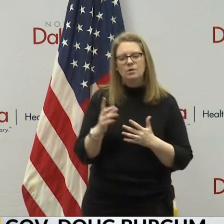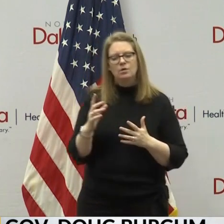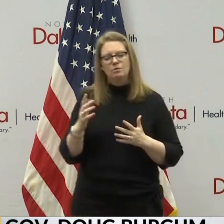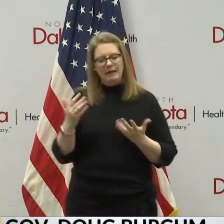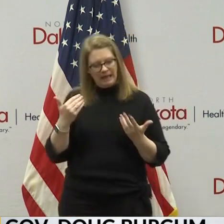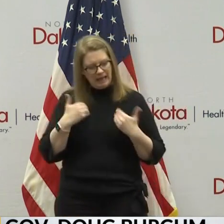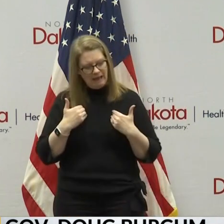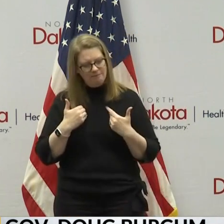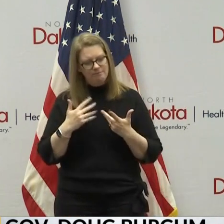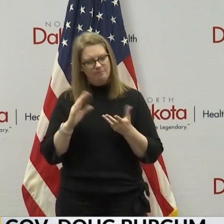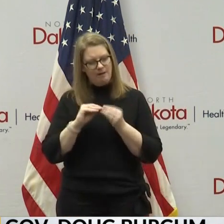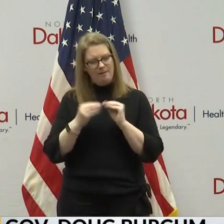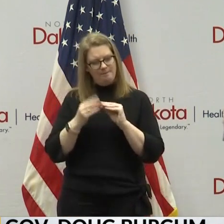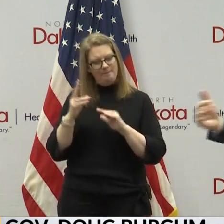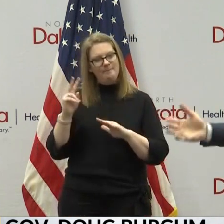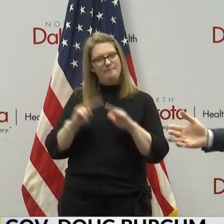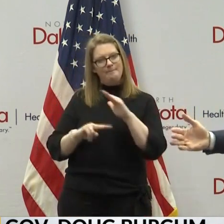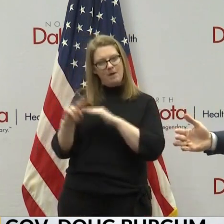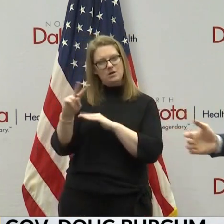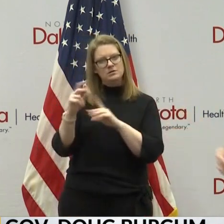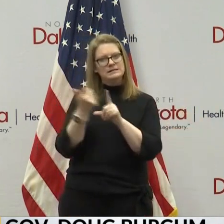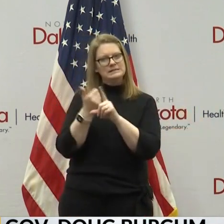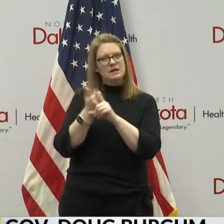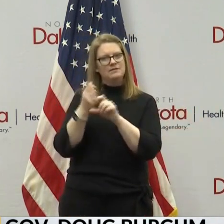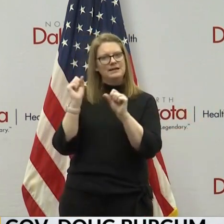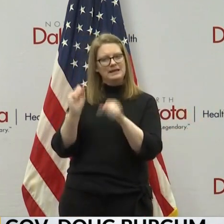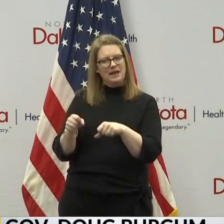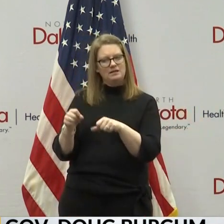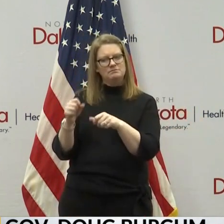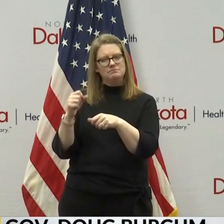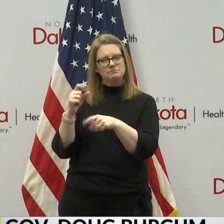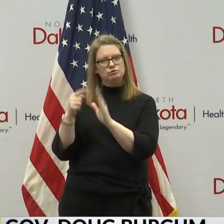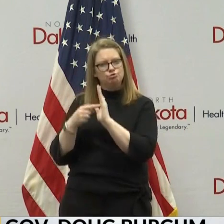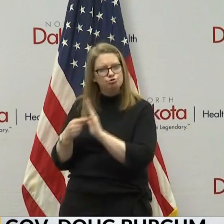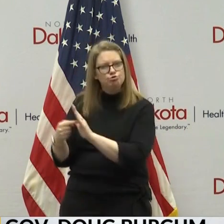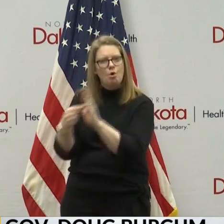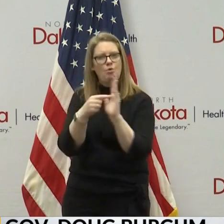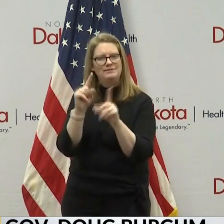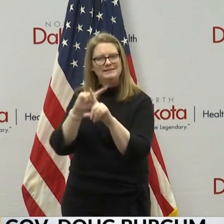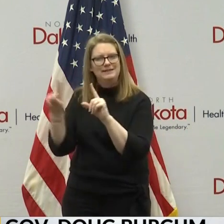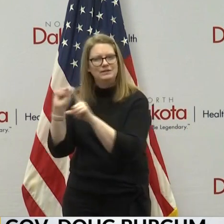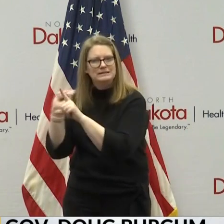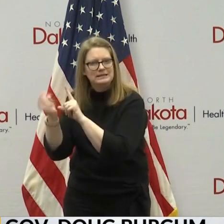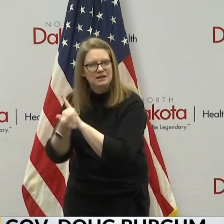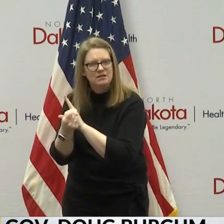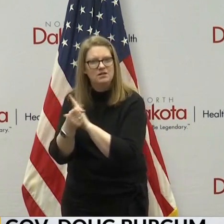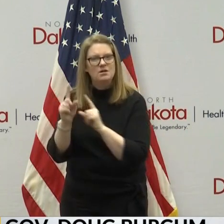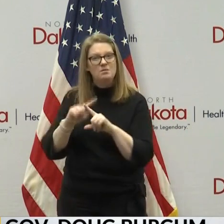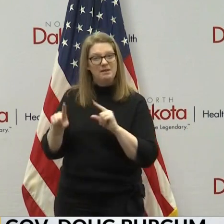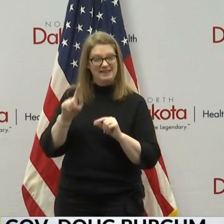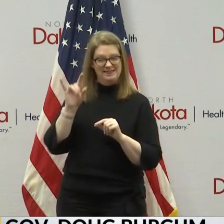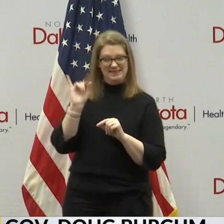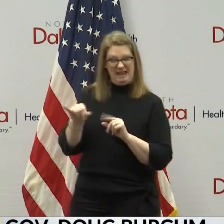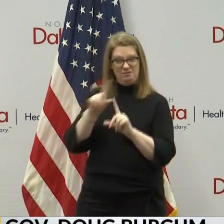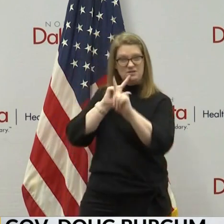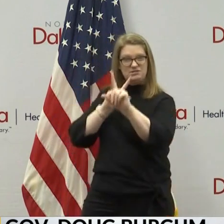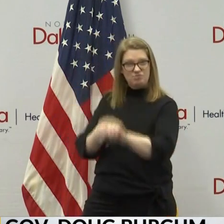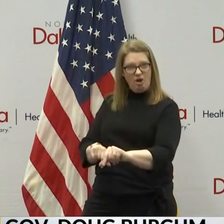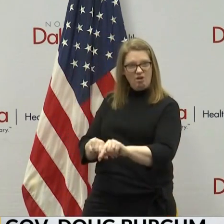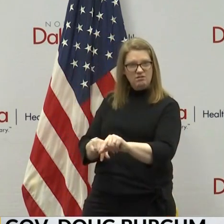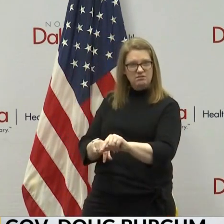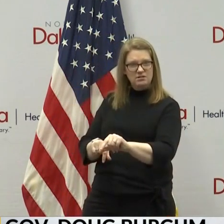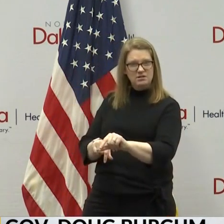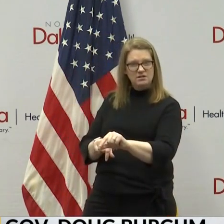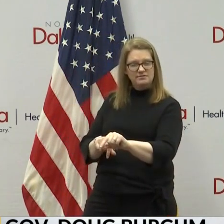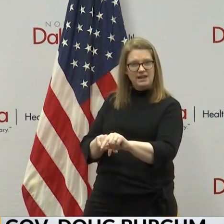that will produce various different scenarios, and the outcomes of that would vary and change based on what